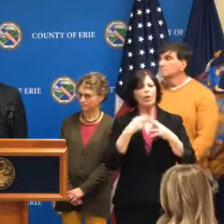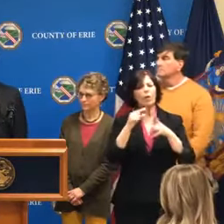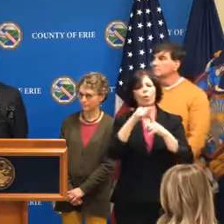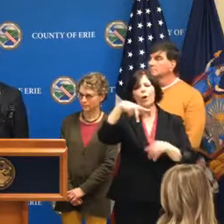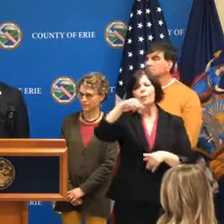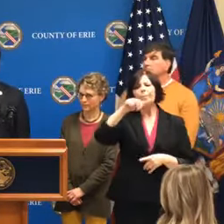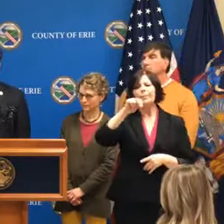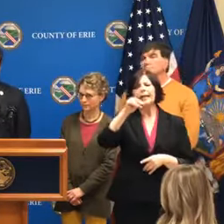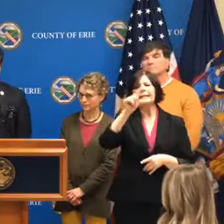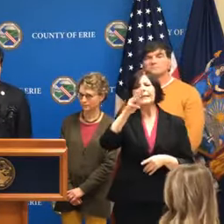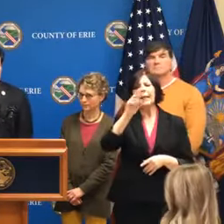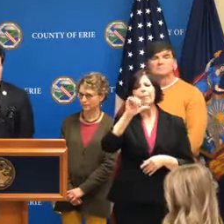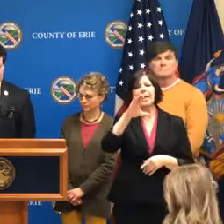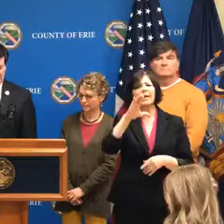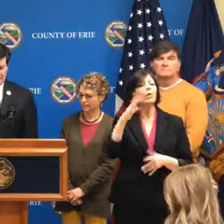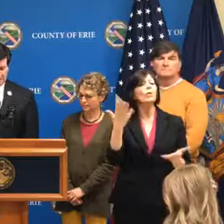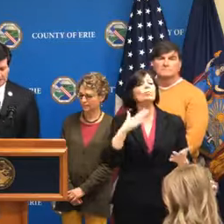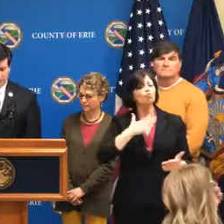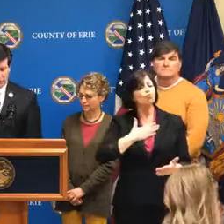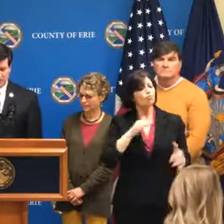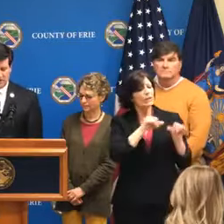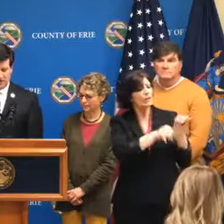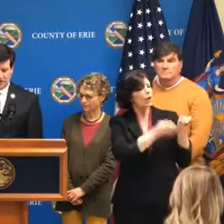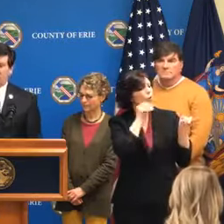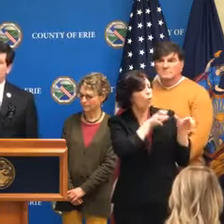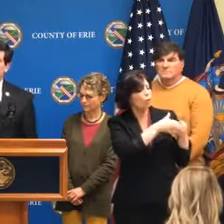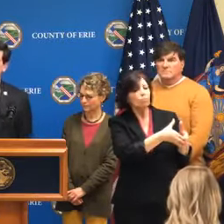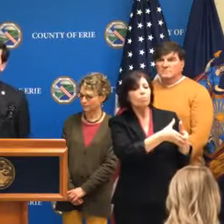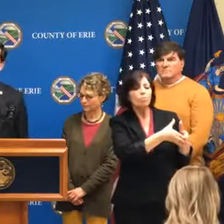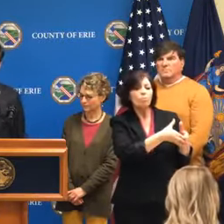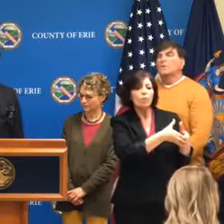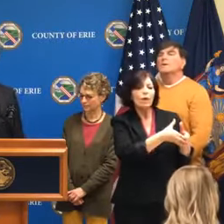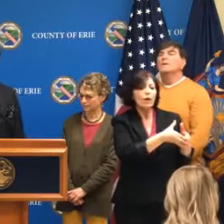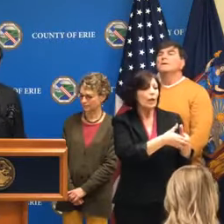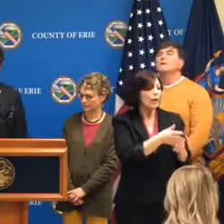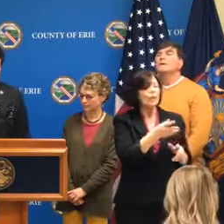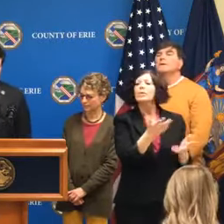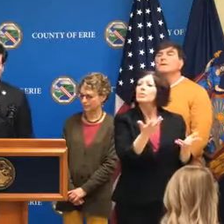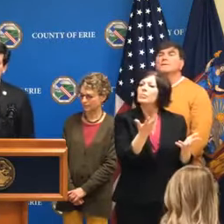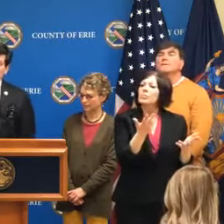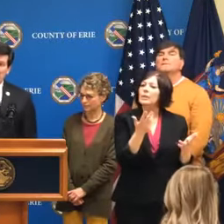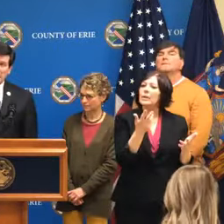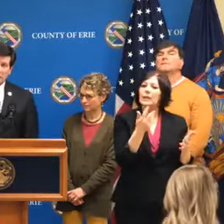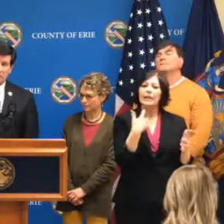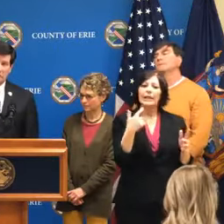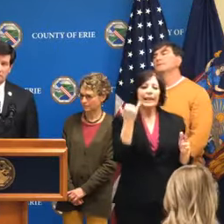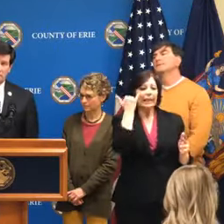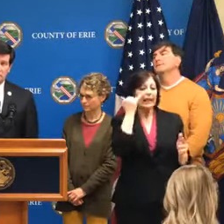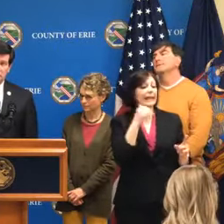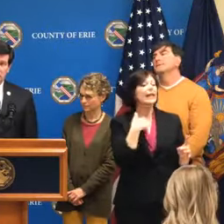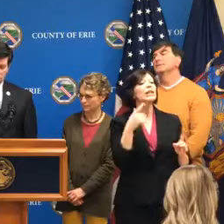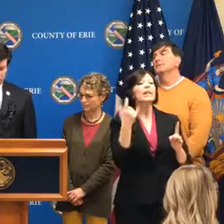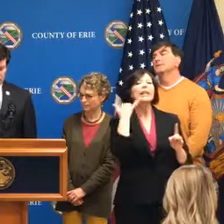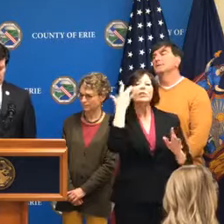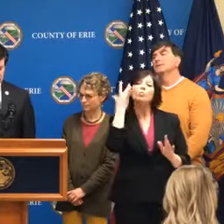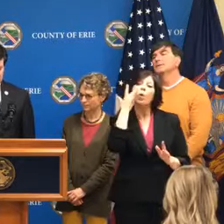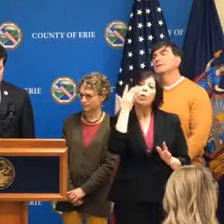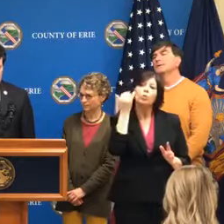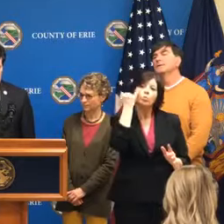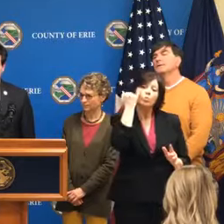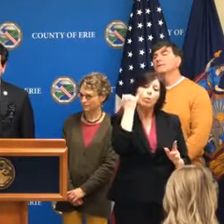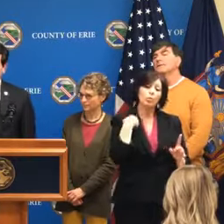before, the voluntary home quarantine, exposed non-ill household members, so exposed but not ill household